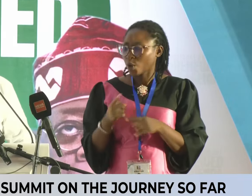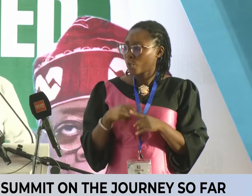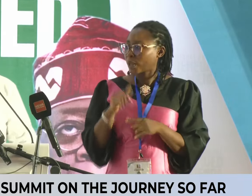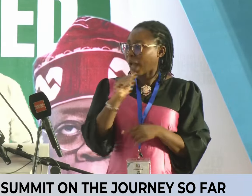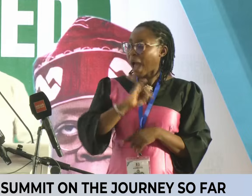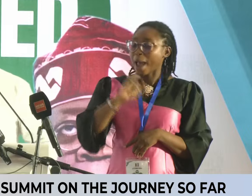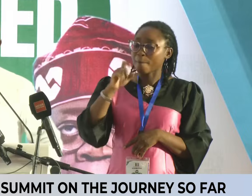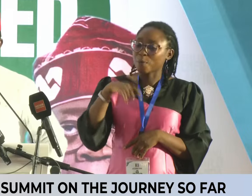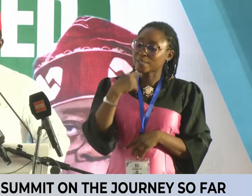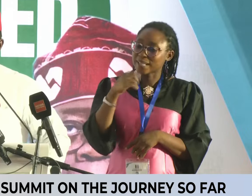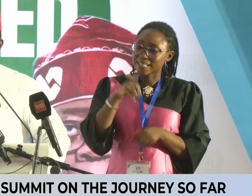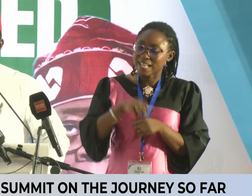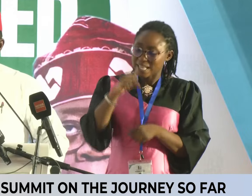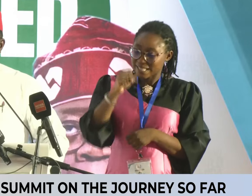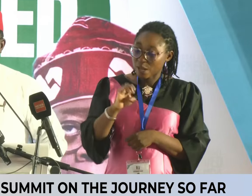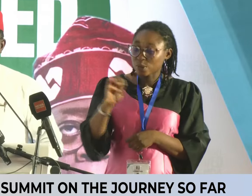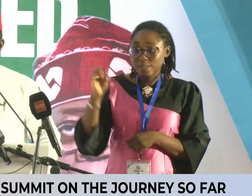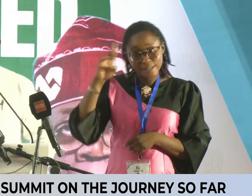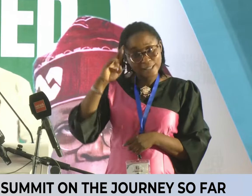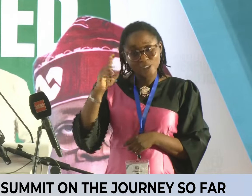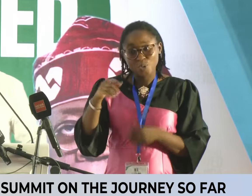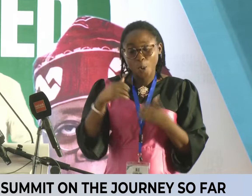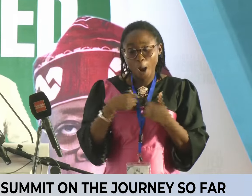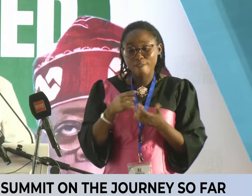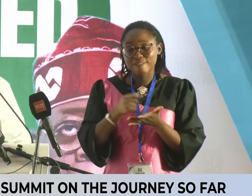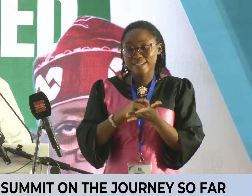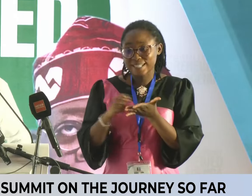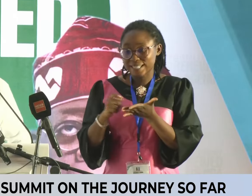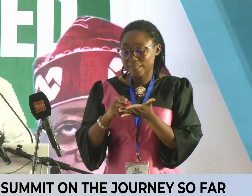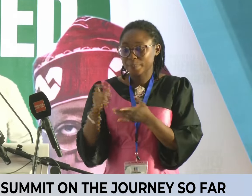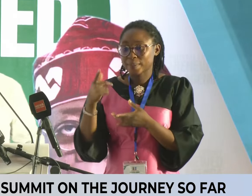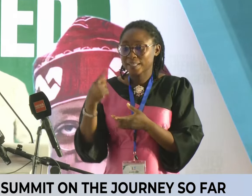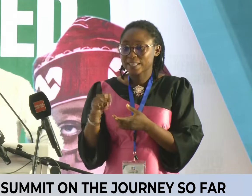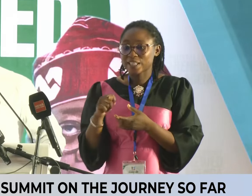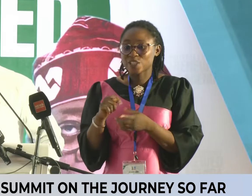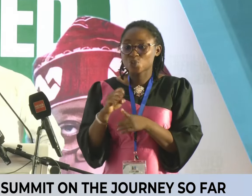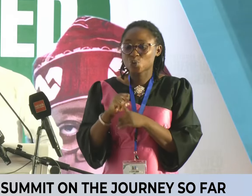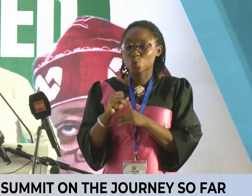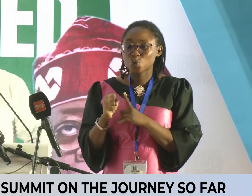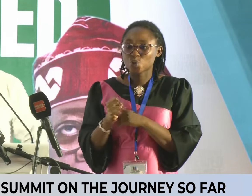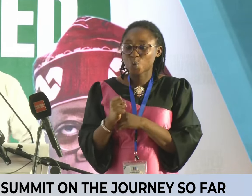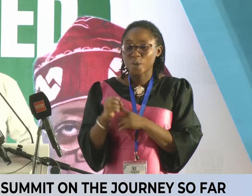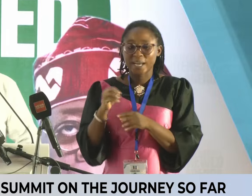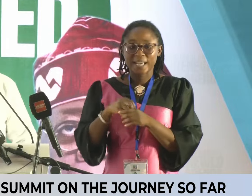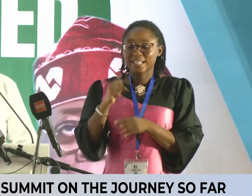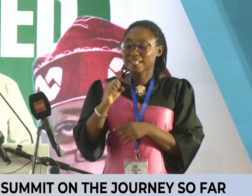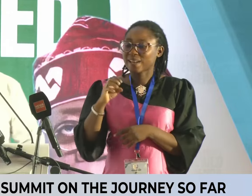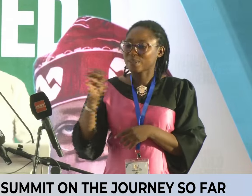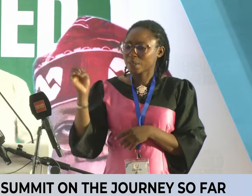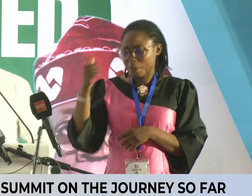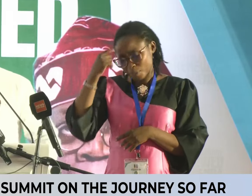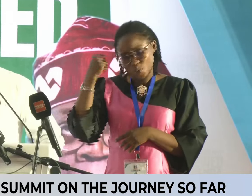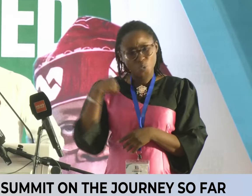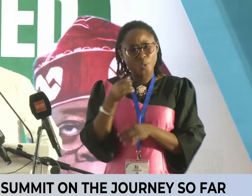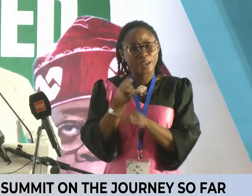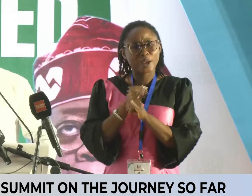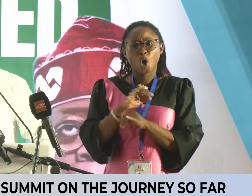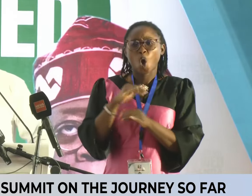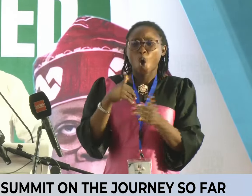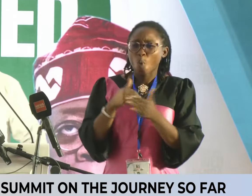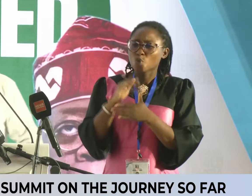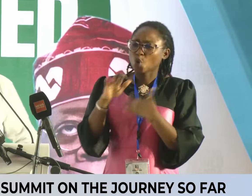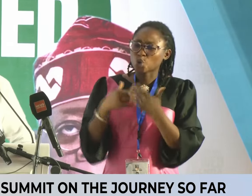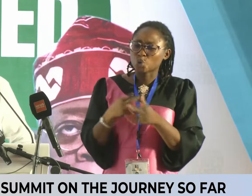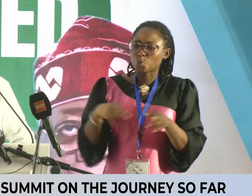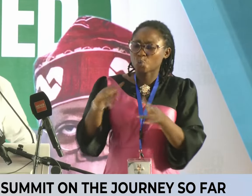must mention in Southeast, sir, you have written the situation in Southeast, because we inherited almost no project